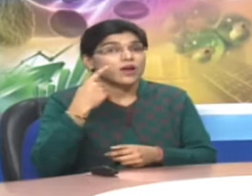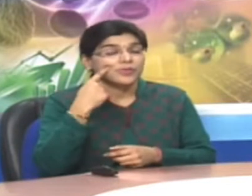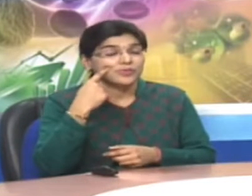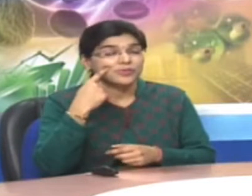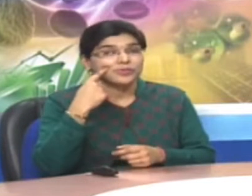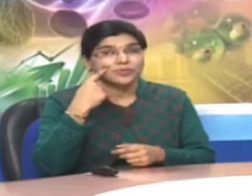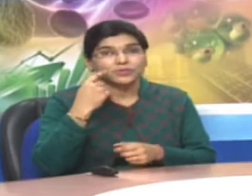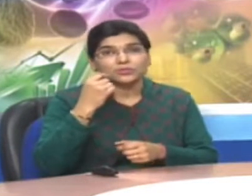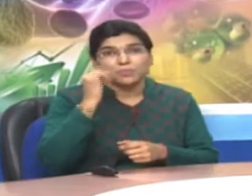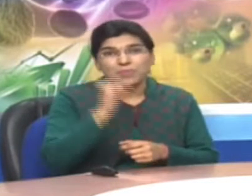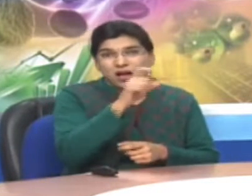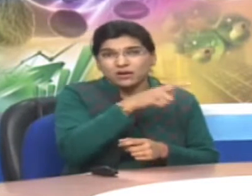Intruder says,